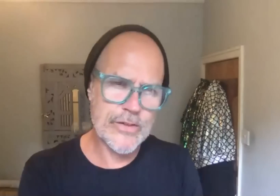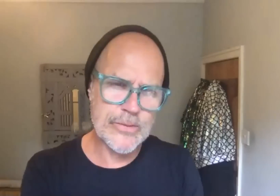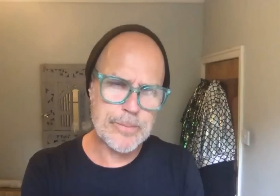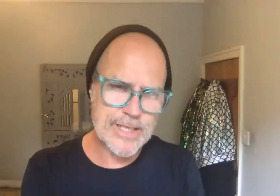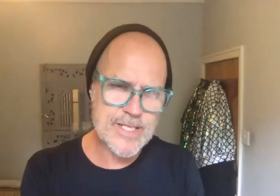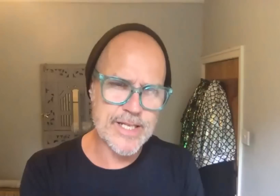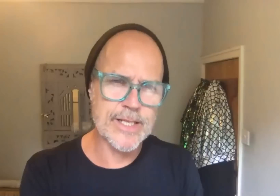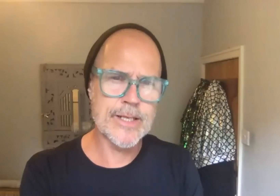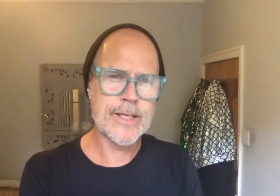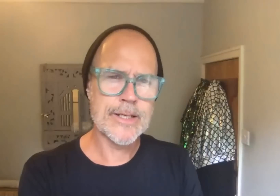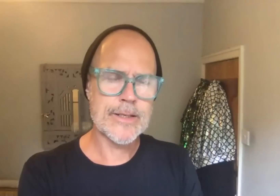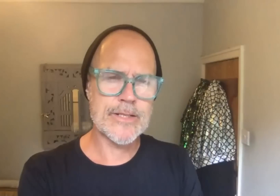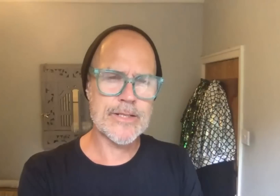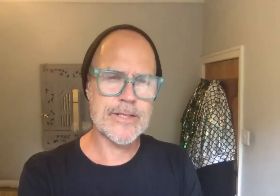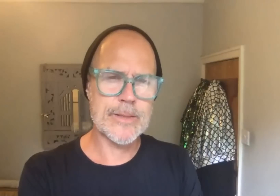The disability